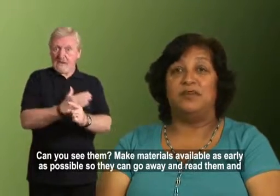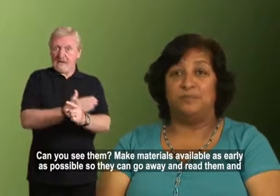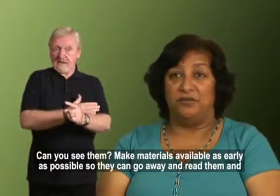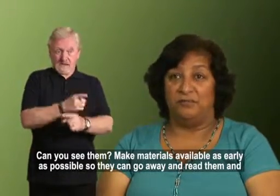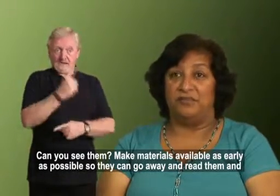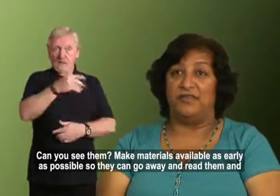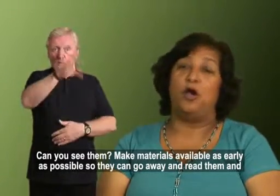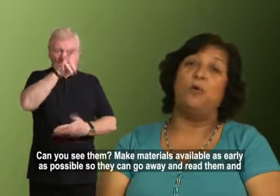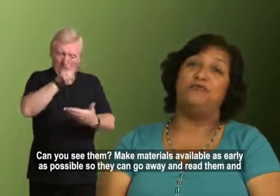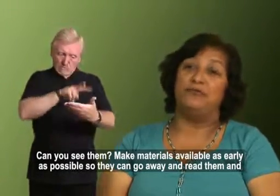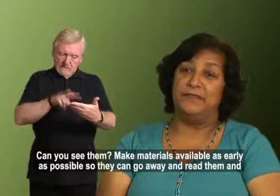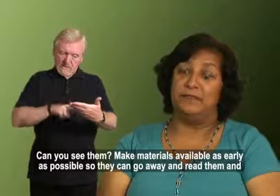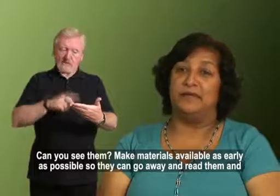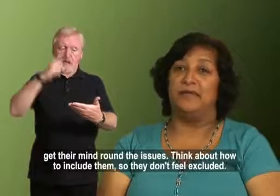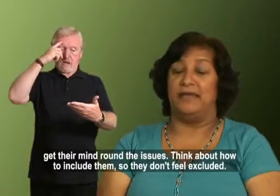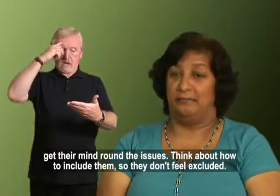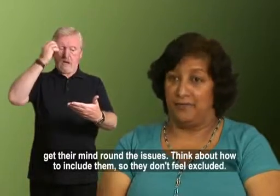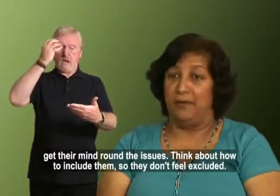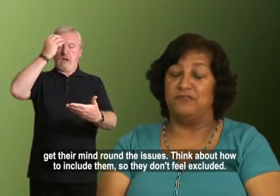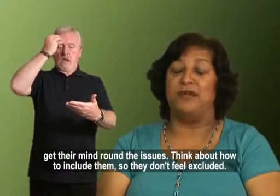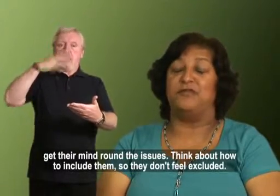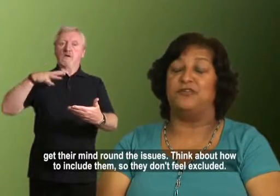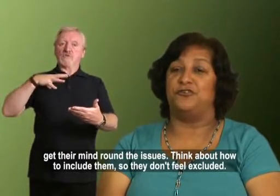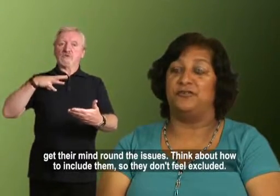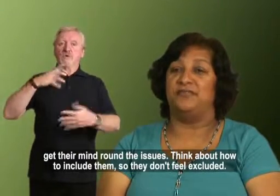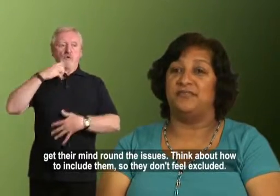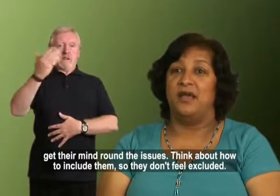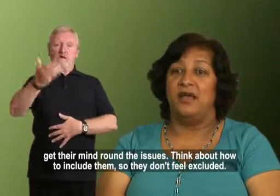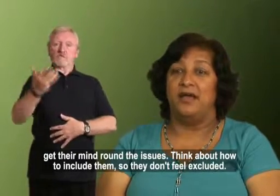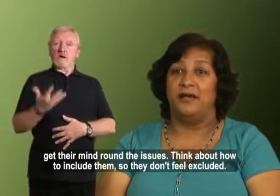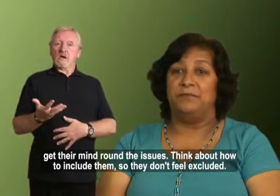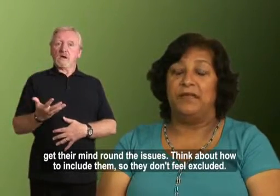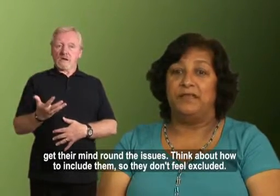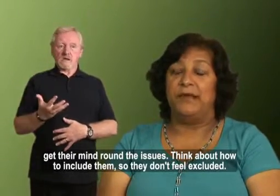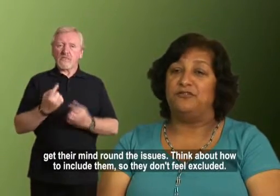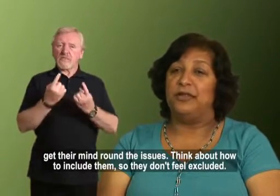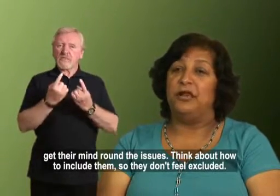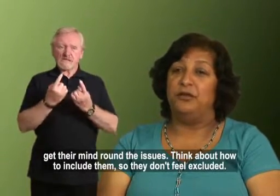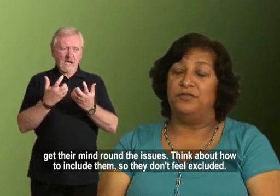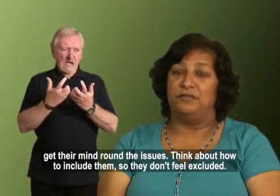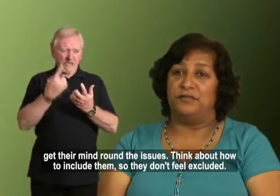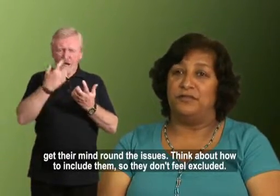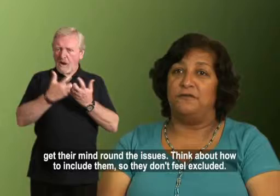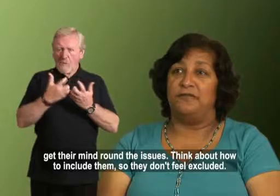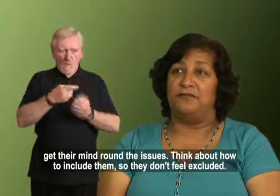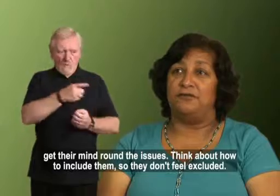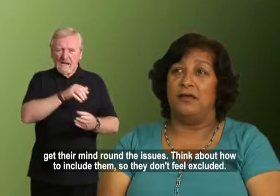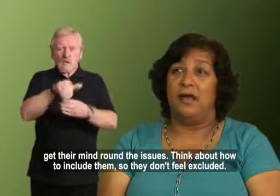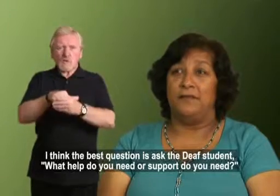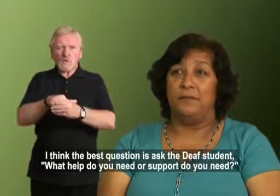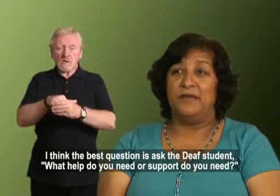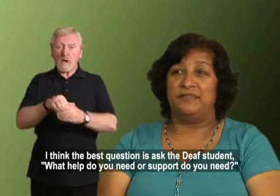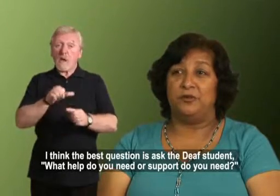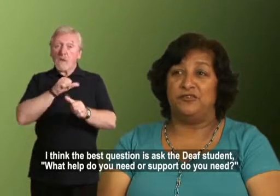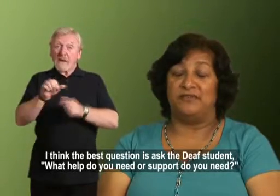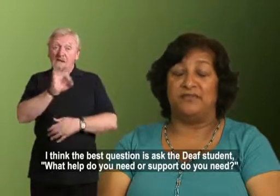available as early as possible so they can go away and read them and get their mind around the issues. Think about how to include them so they don't feel excluded.